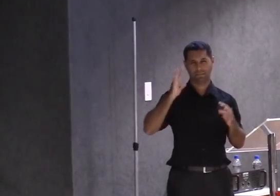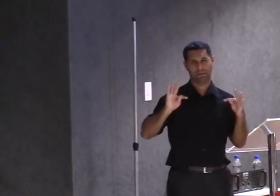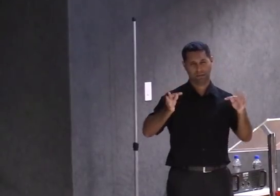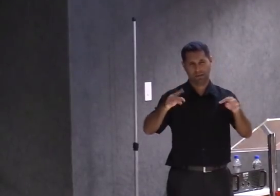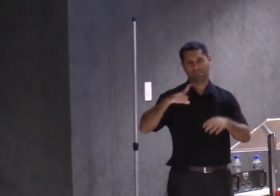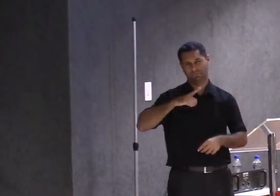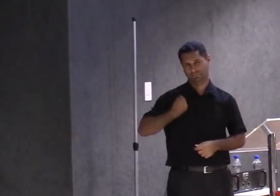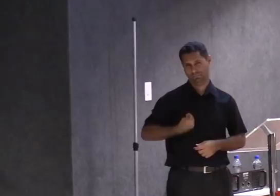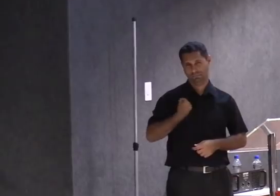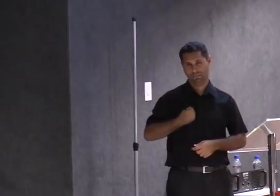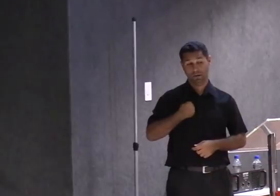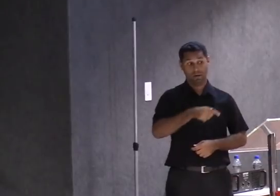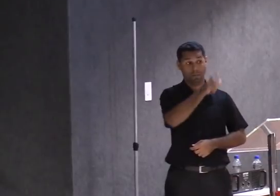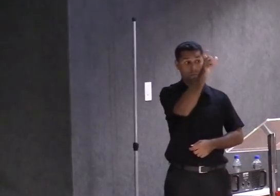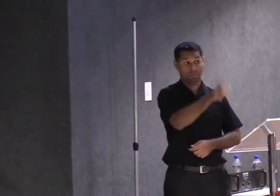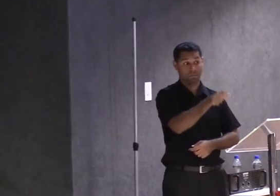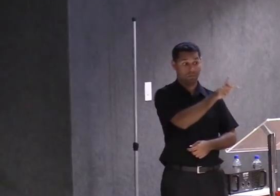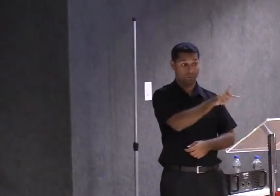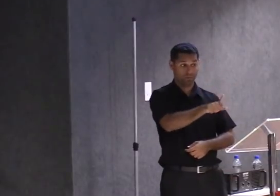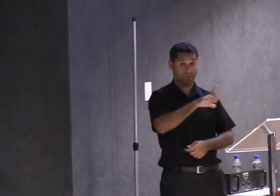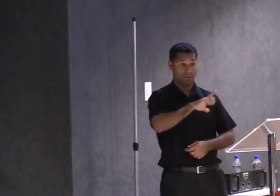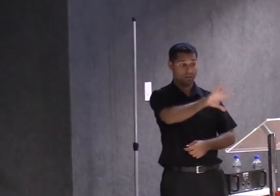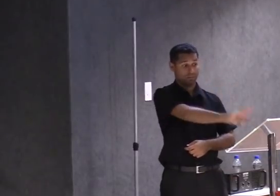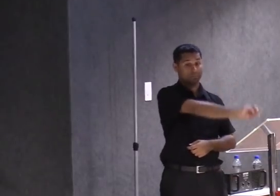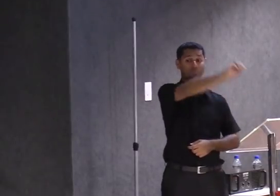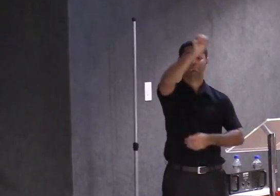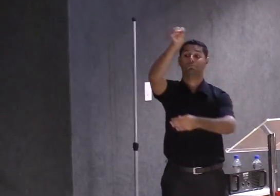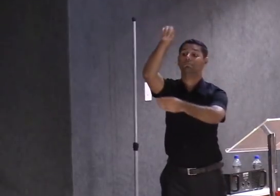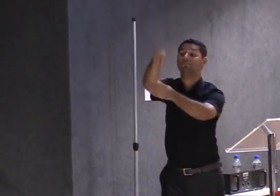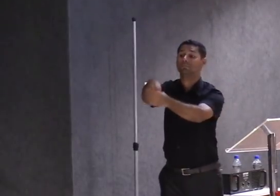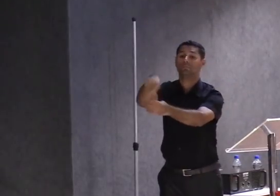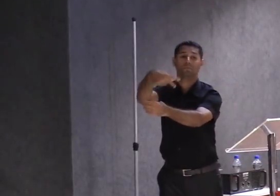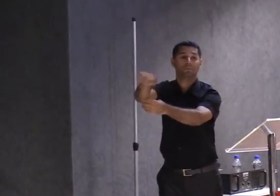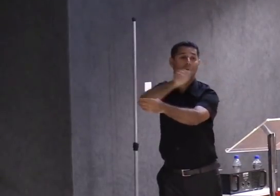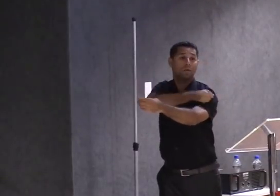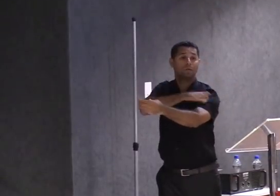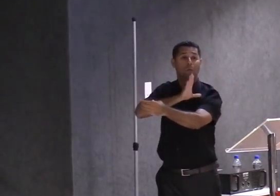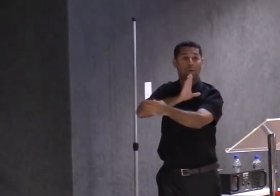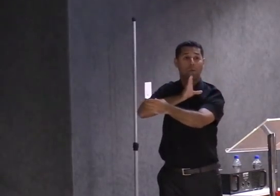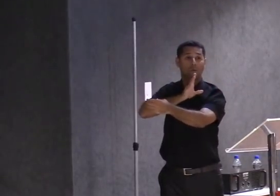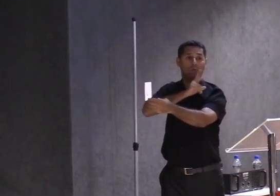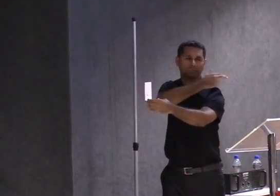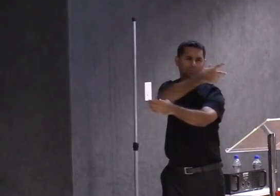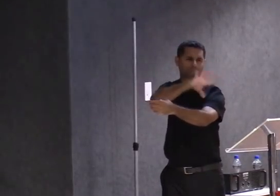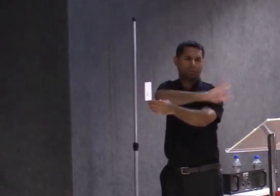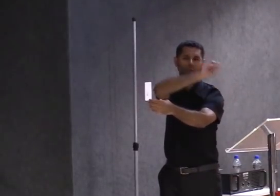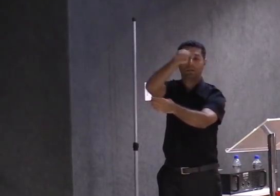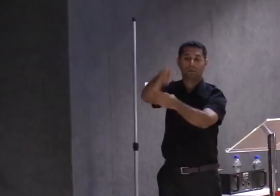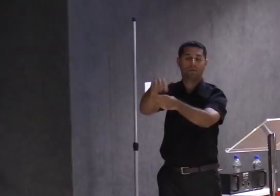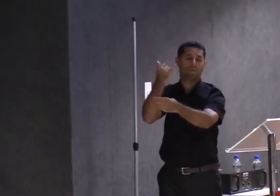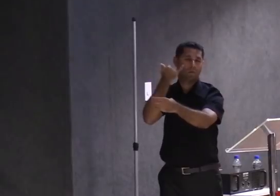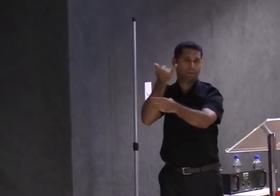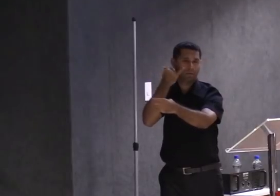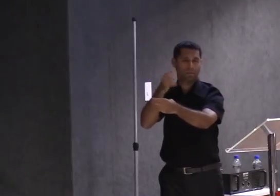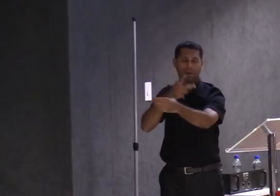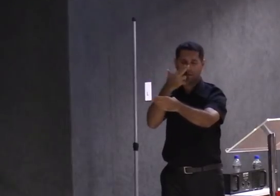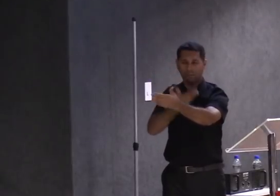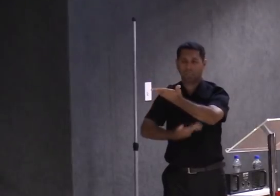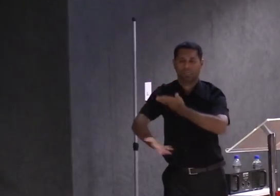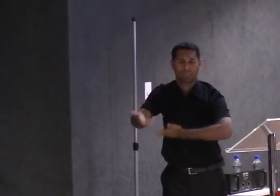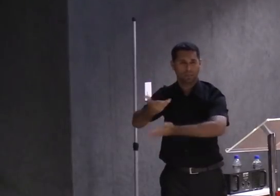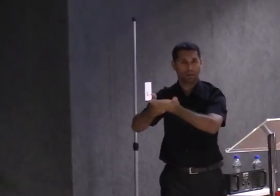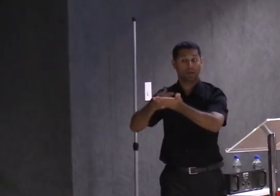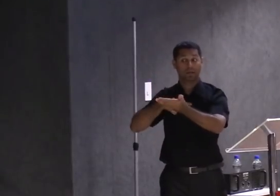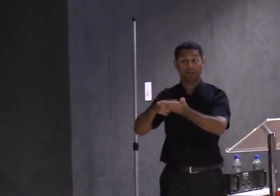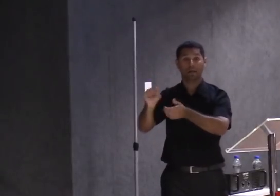é aquele que coloca o conhecimento dentro do aluno, ele transmite o conhecimento que ele tem e